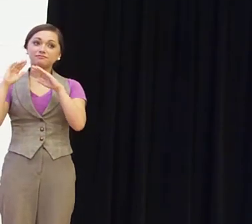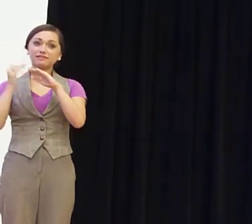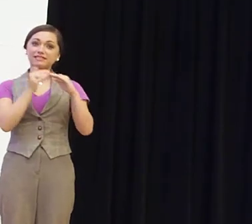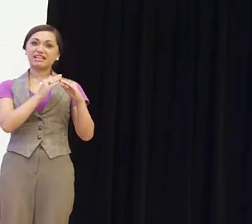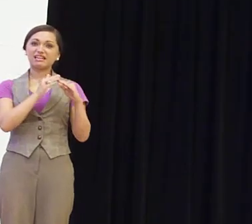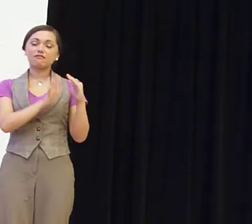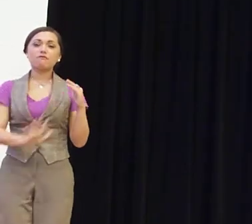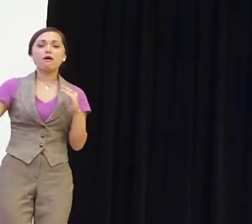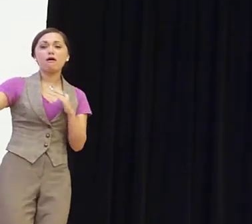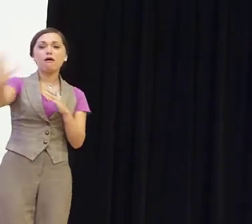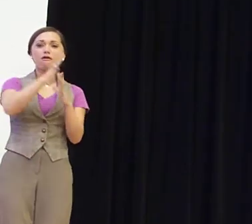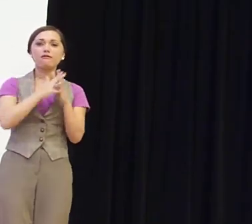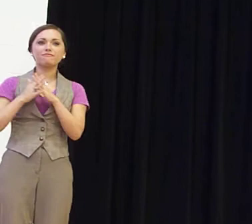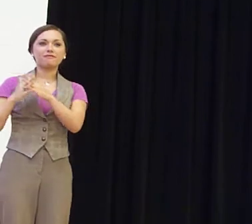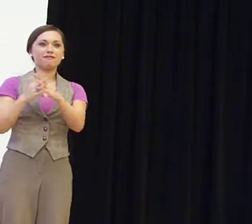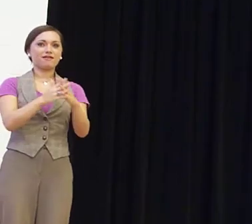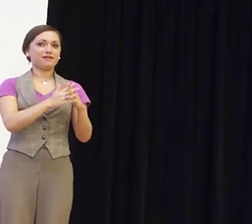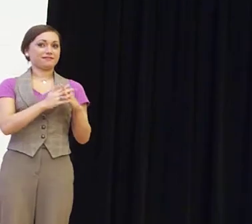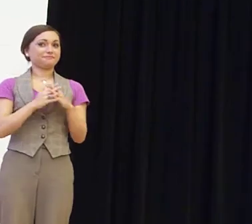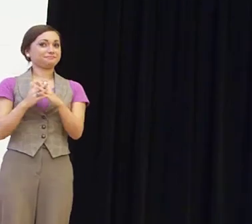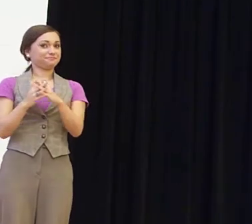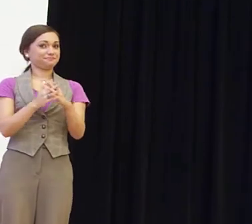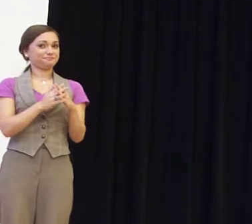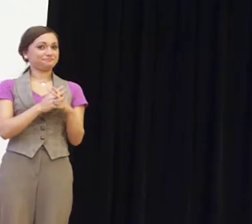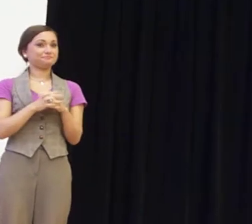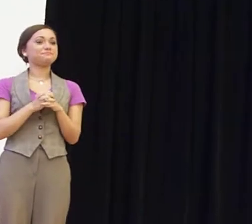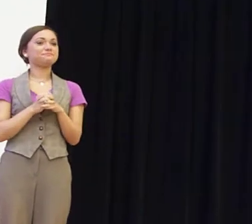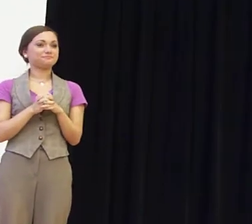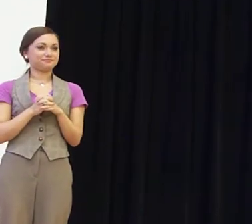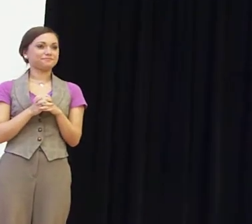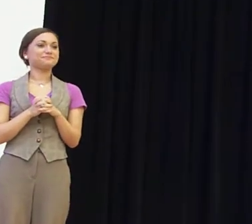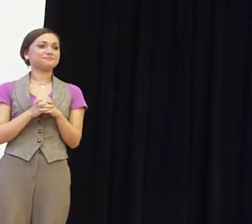the United States. And